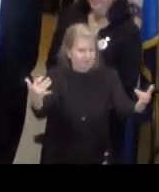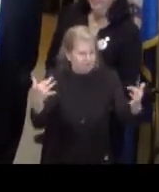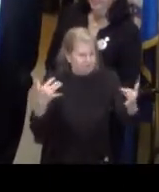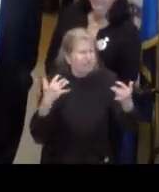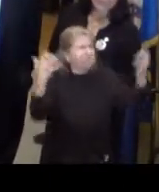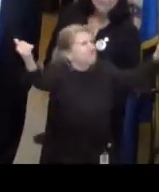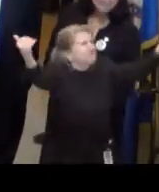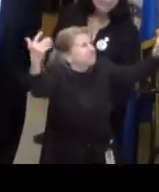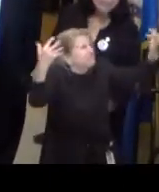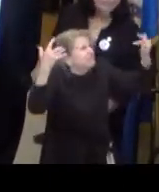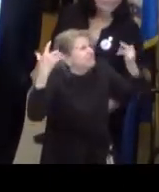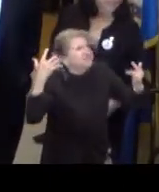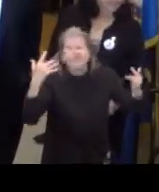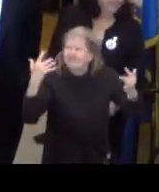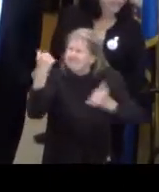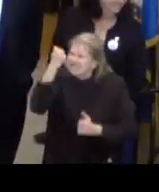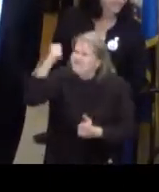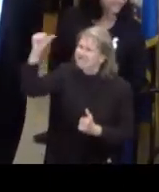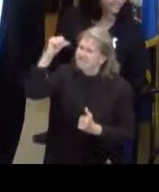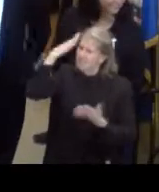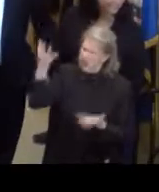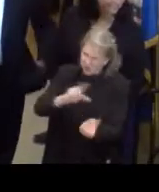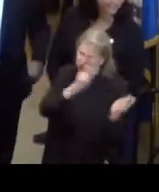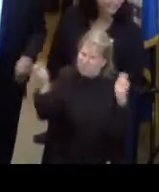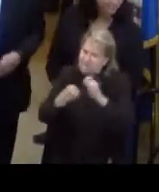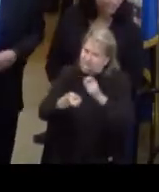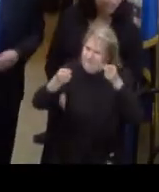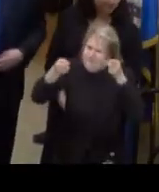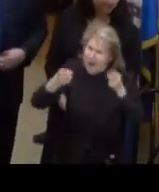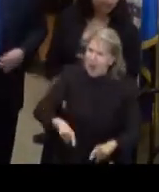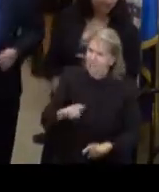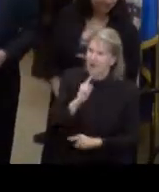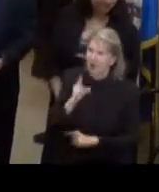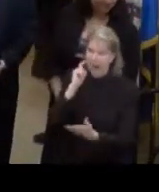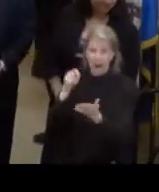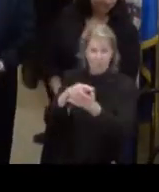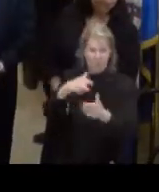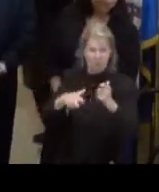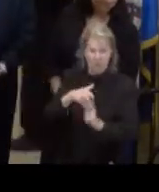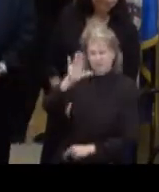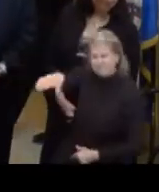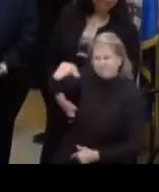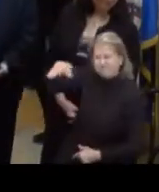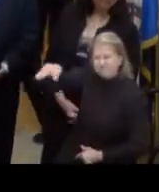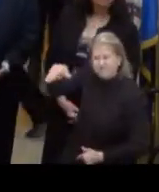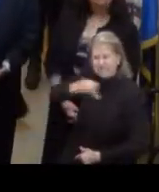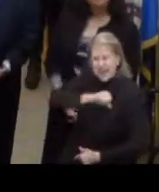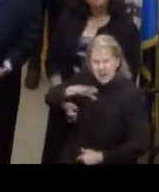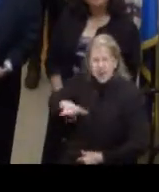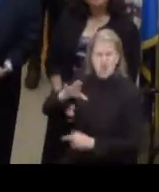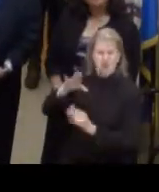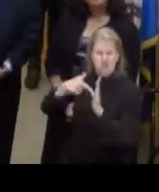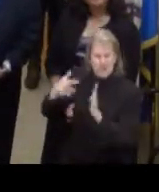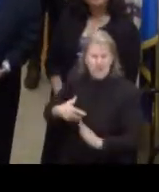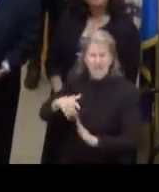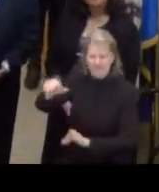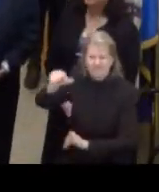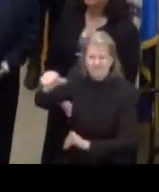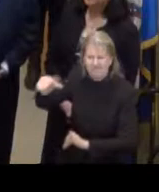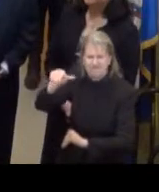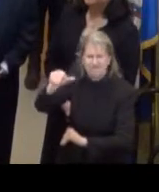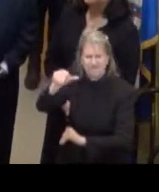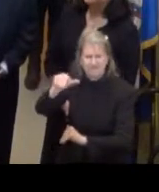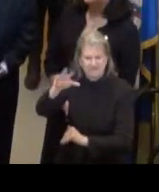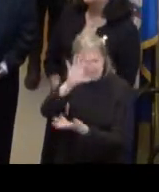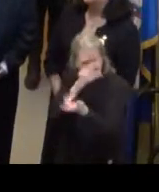of this movement for change, identifying a problem and saying, guess what, state representatives, guess what, senators, we want you to stand